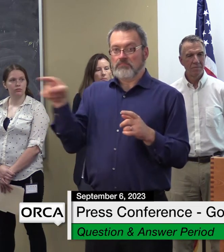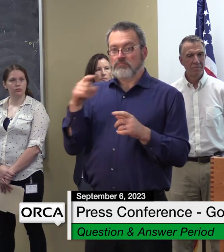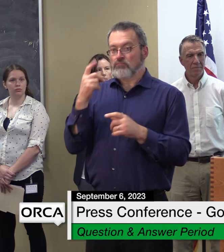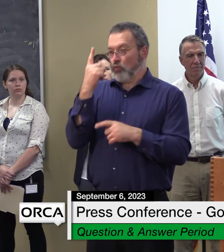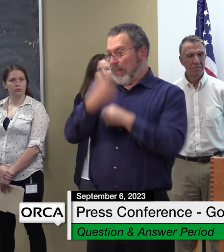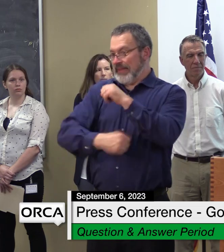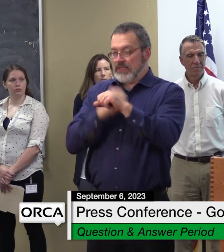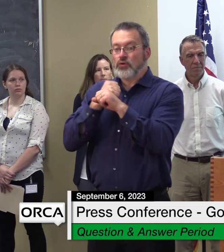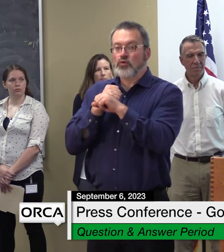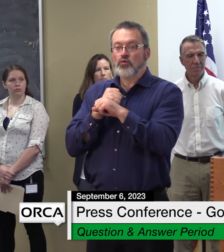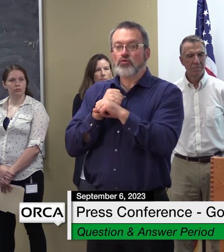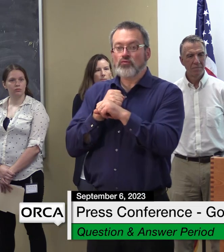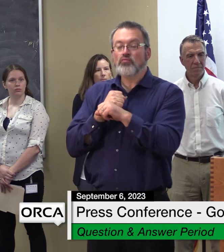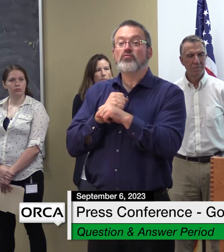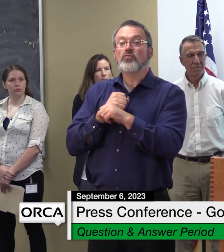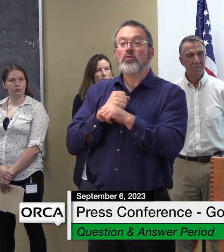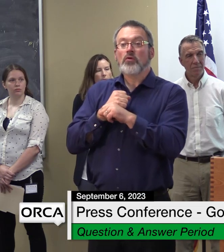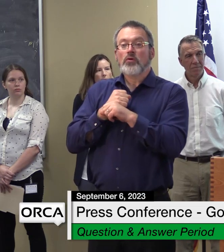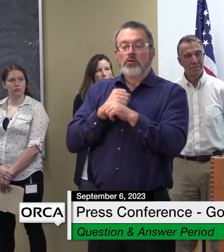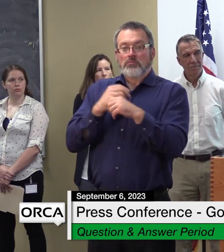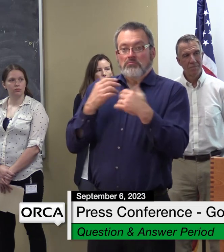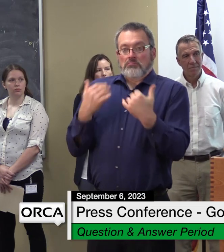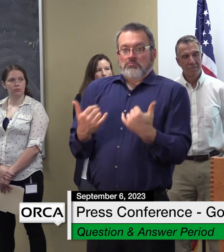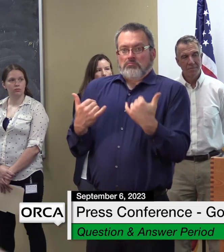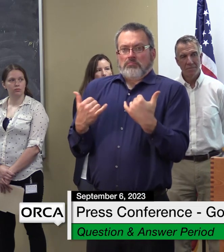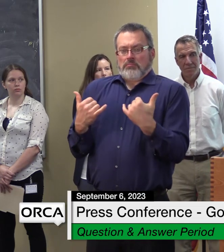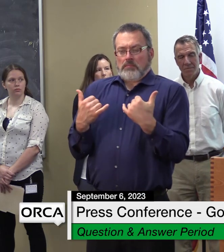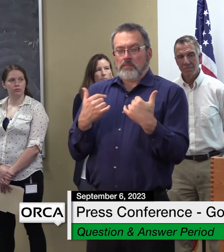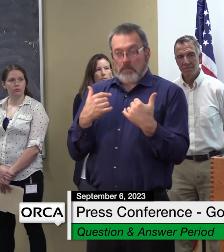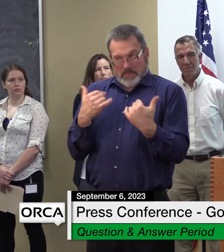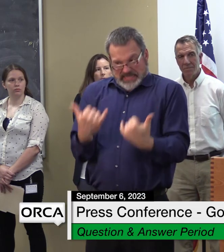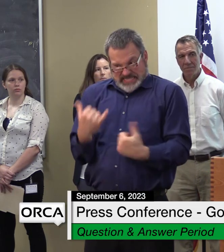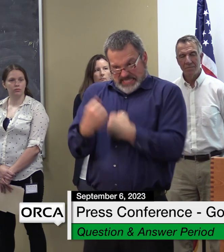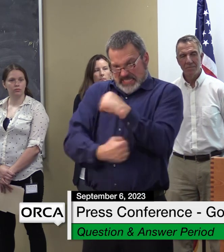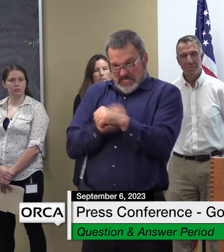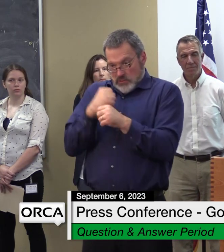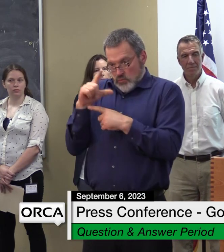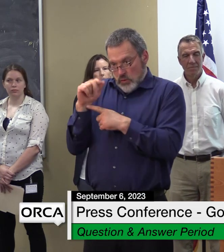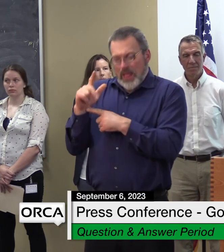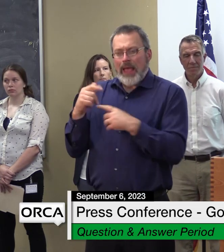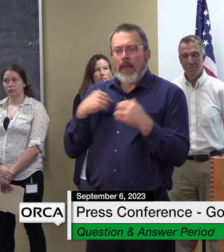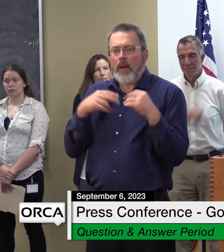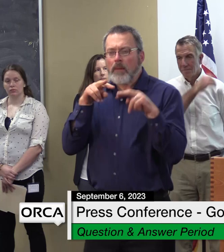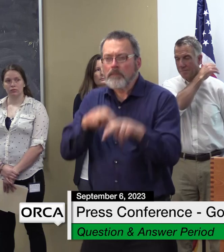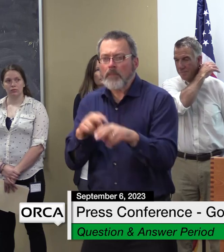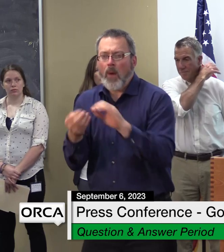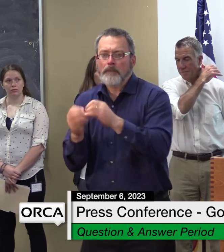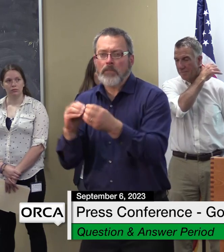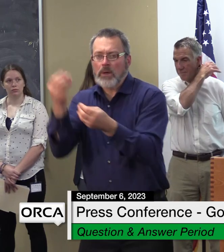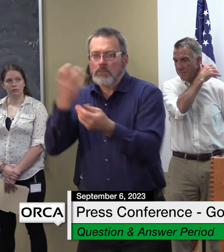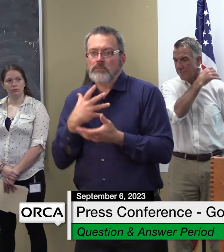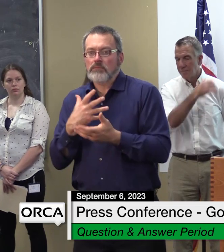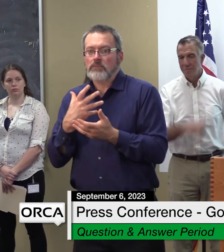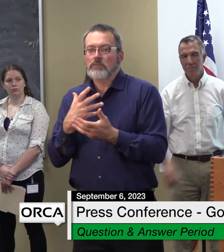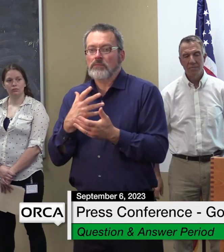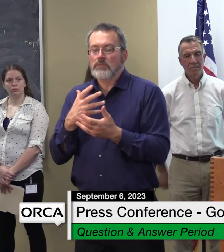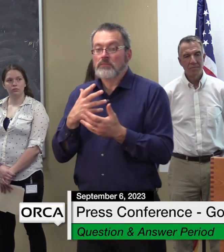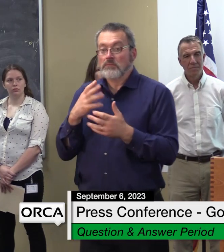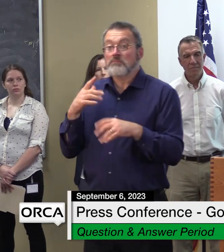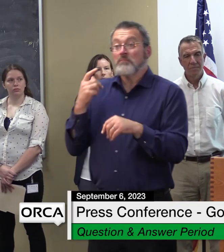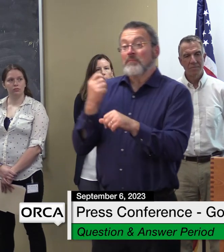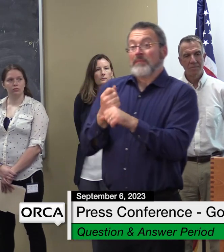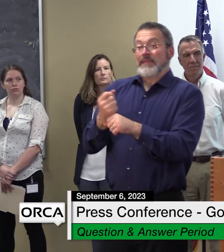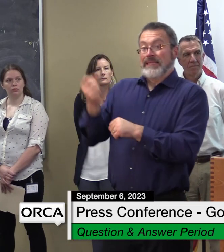on August of 2023 data to come in. And since July of last year, we've answered